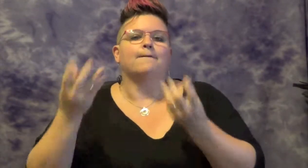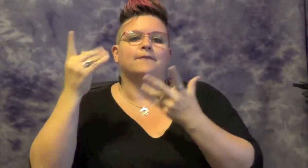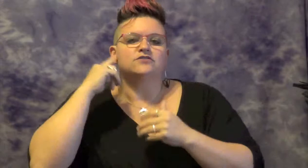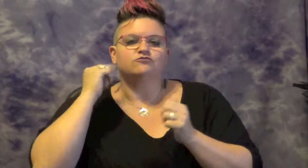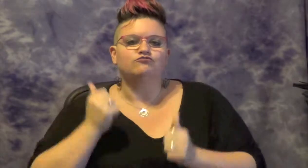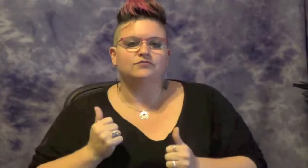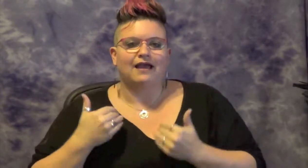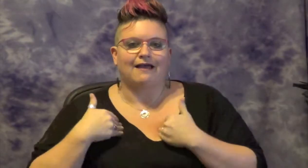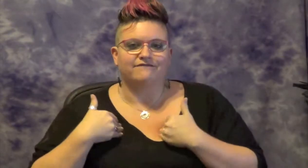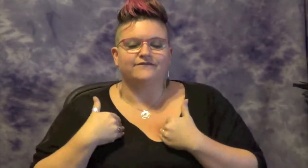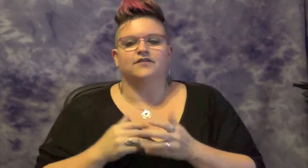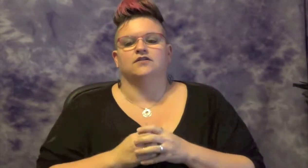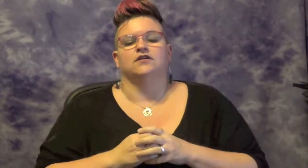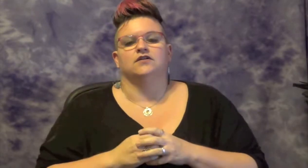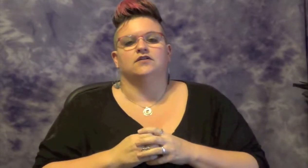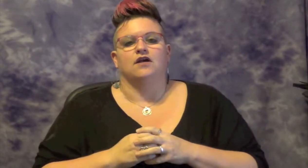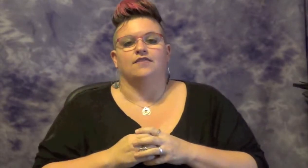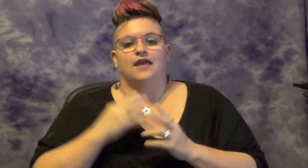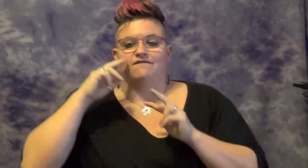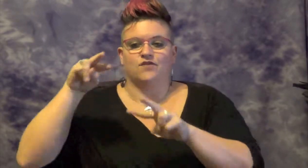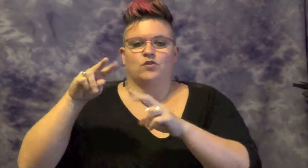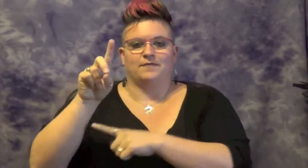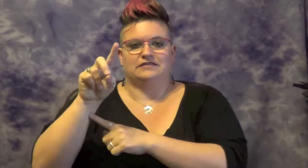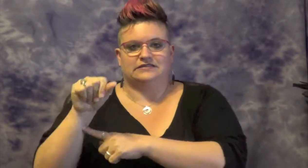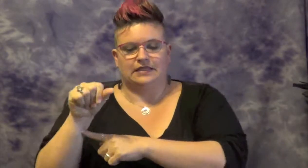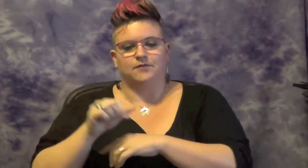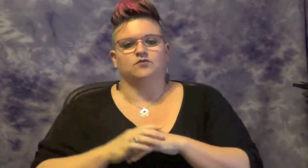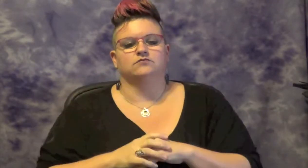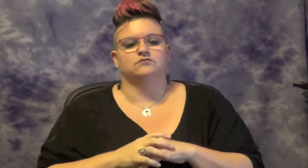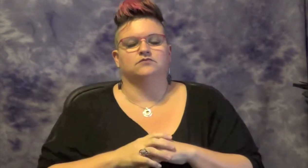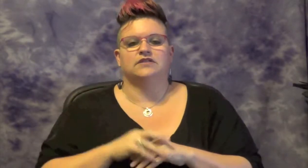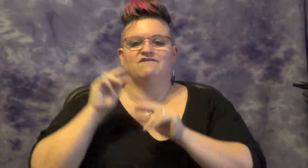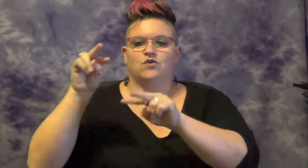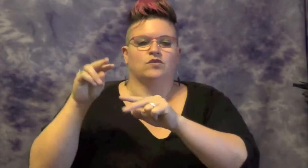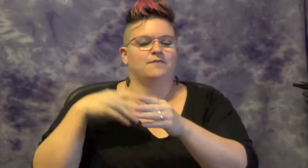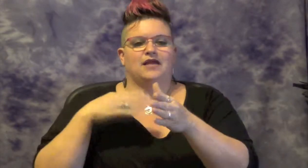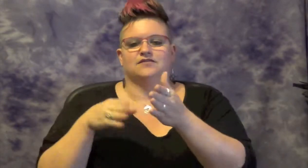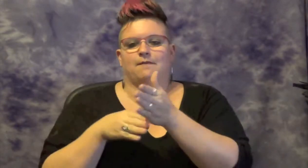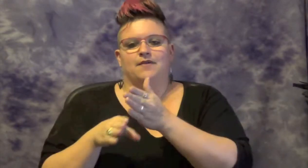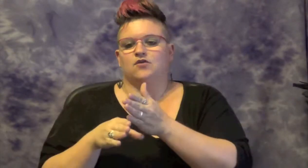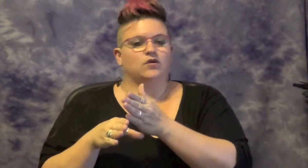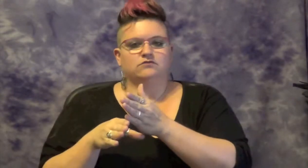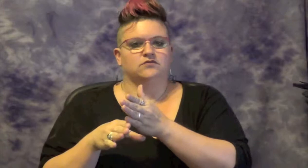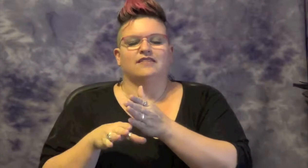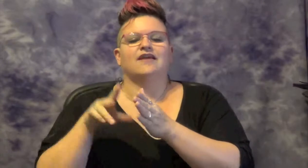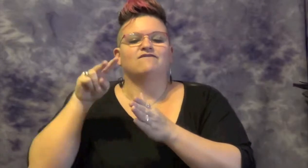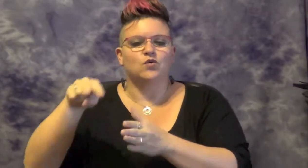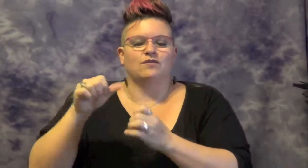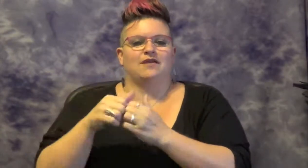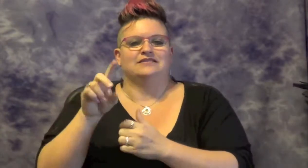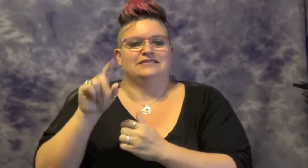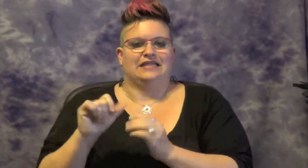view, really depending on their hearing loss, looking and focusing only on their disability, not as a person as a